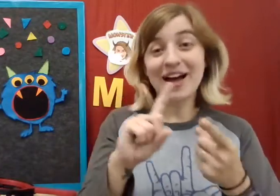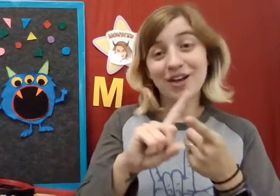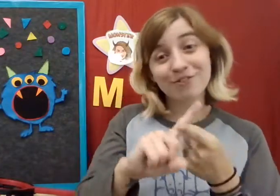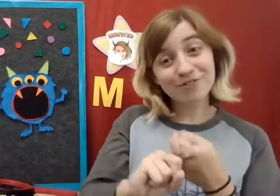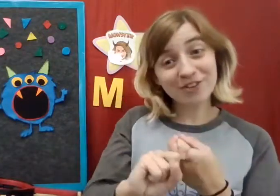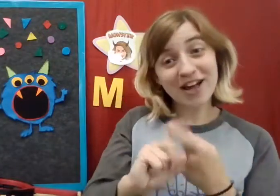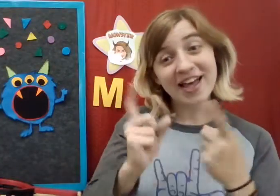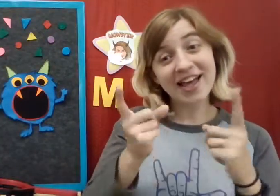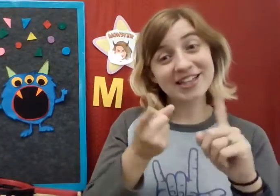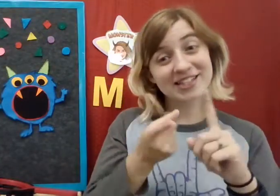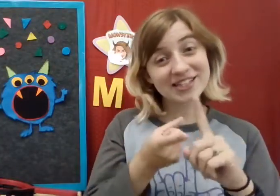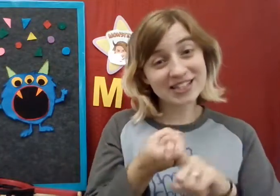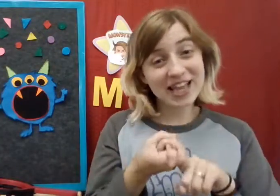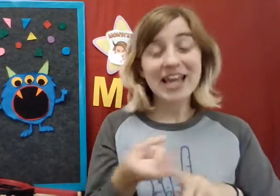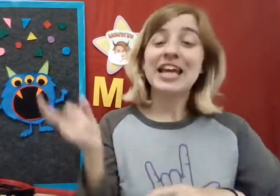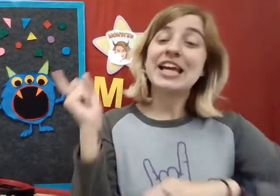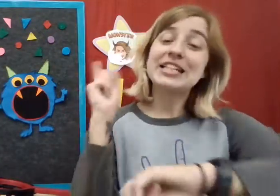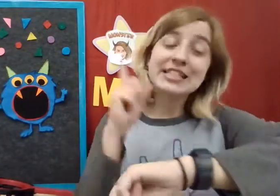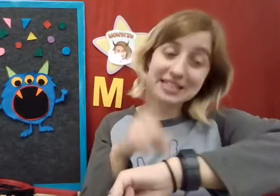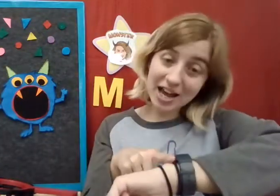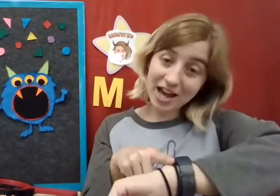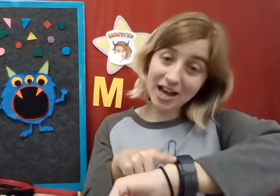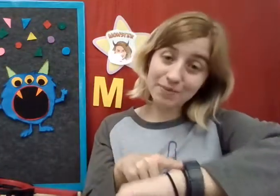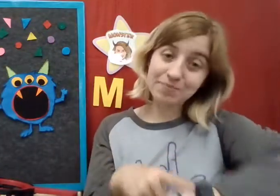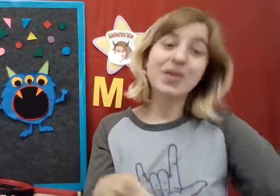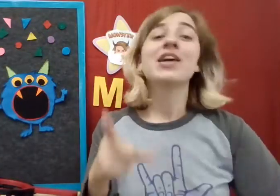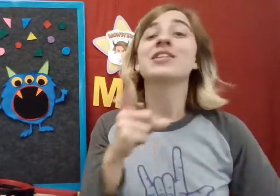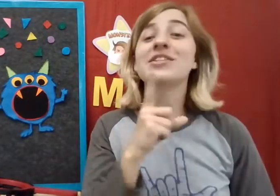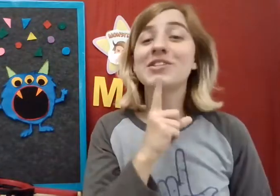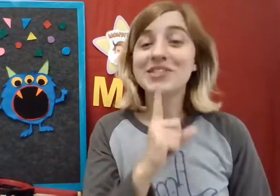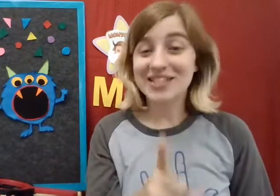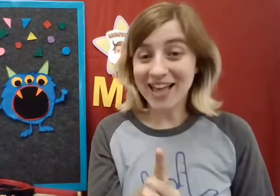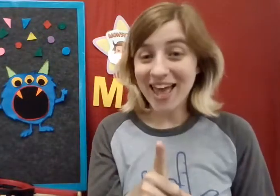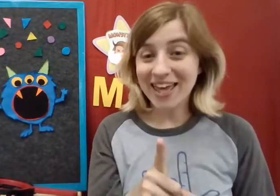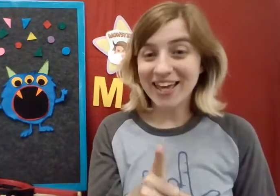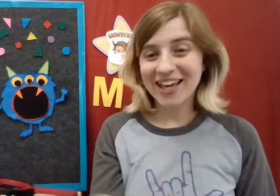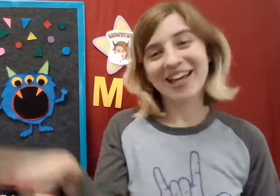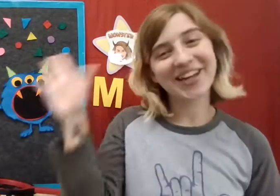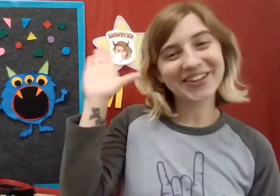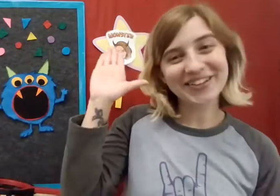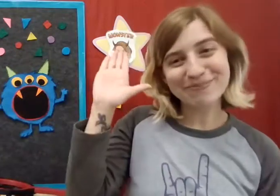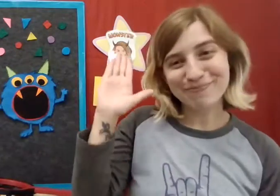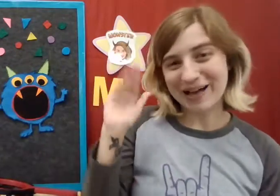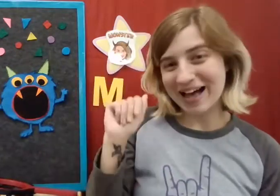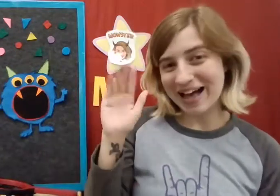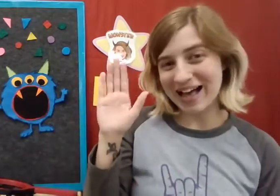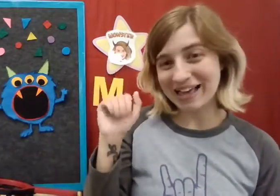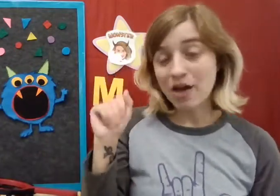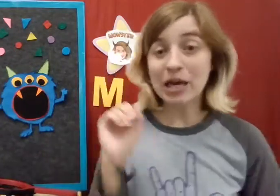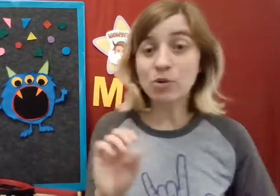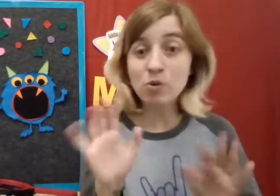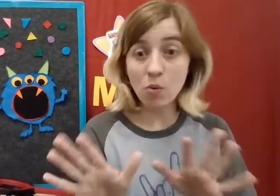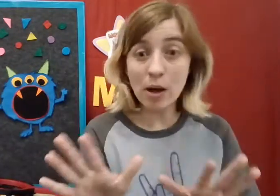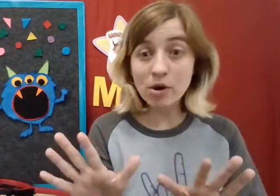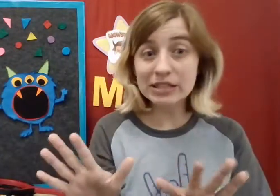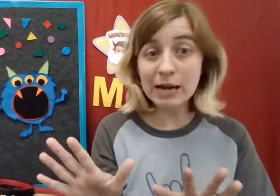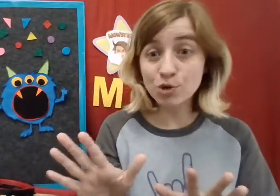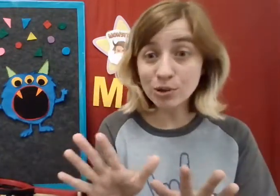Goodbye, friends. It's time to say goodbye. Okay, we'll do it one more time, so don't leave